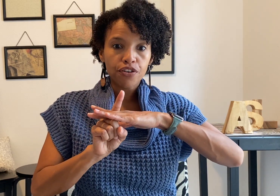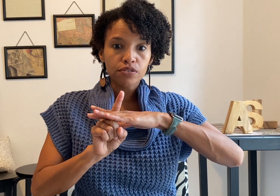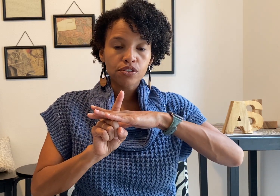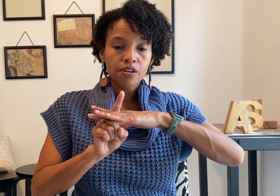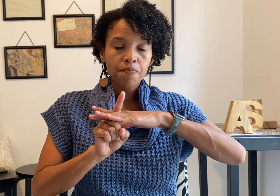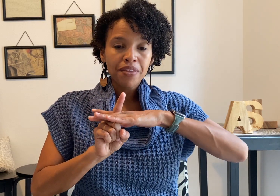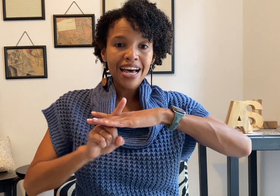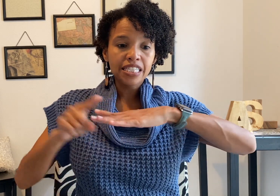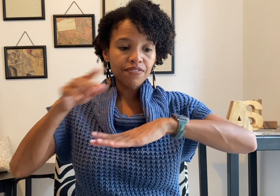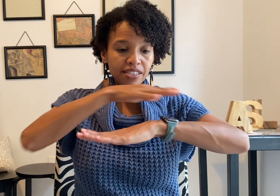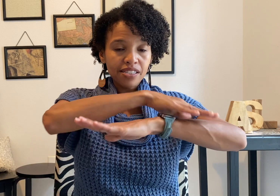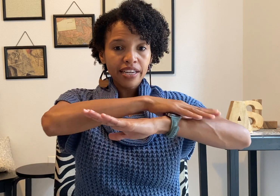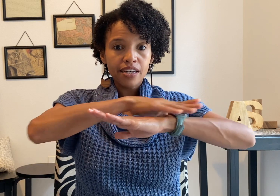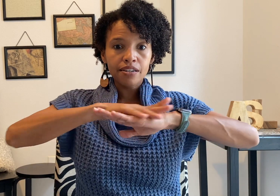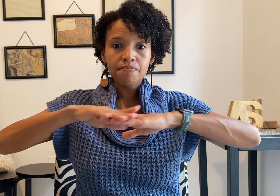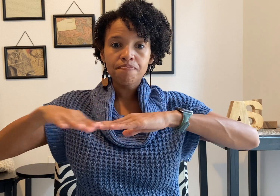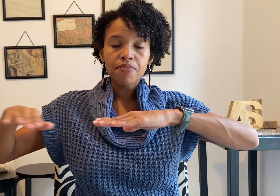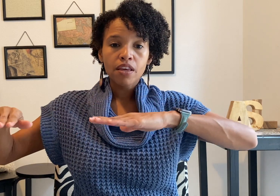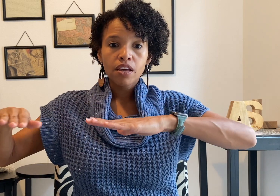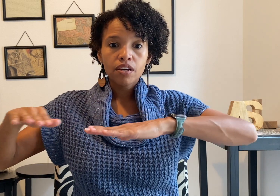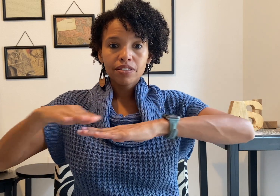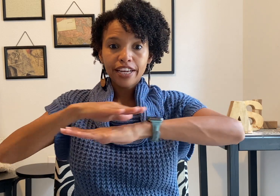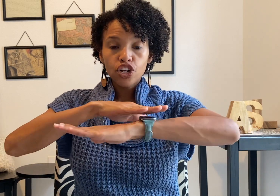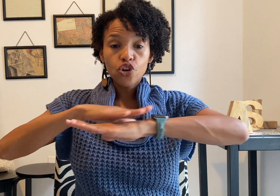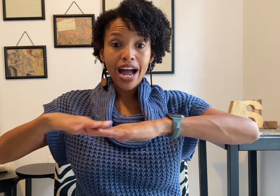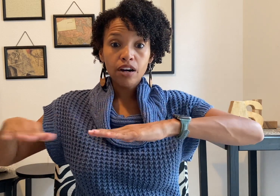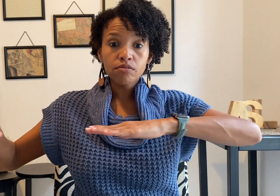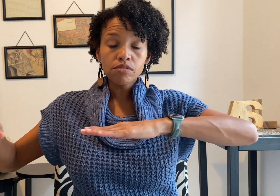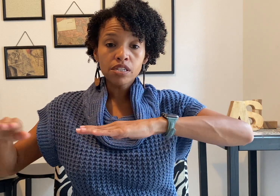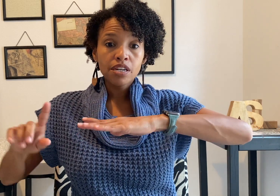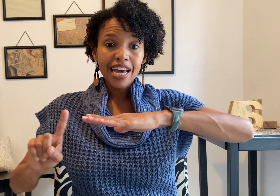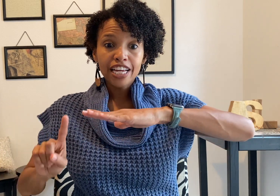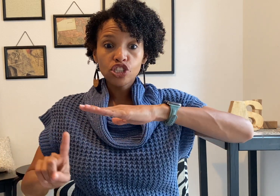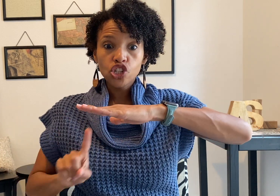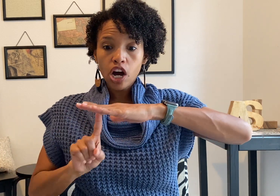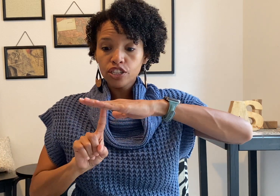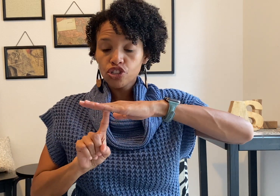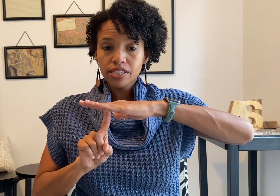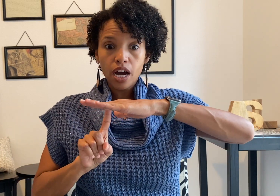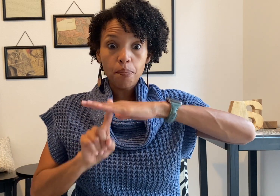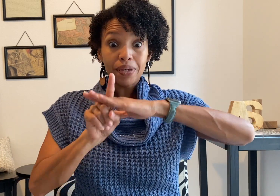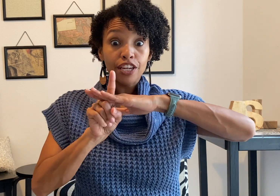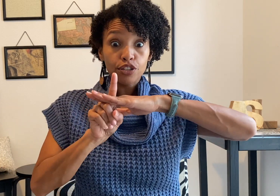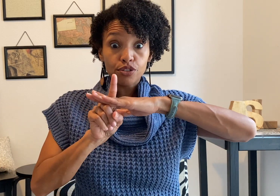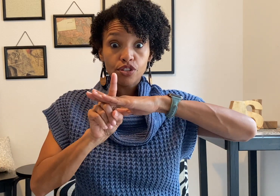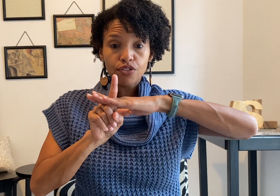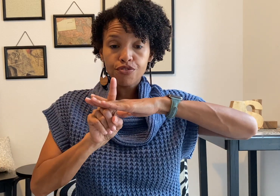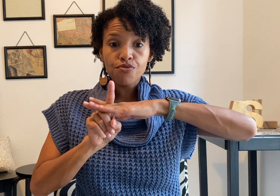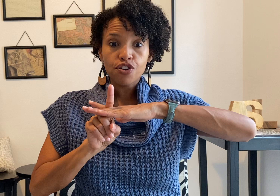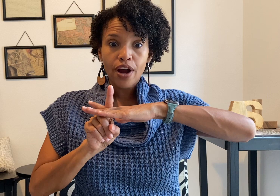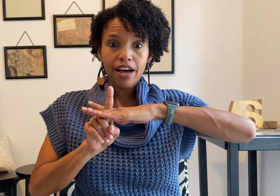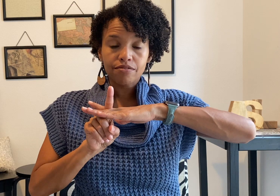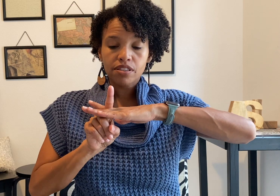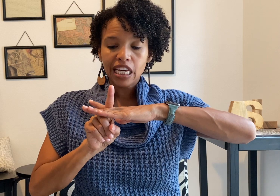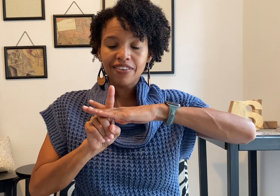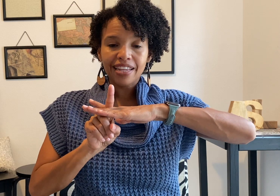fingers as if this is like ground, and John just appears through the ground. Think of it like